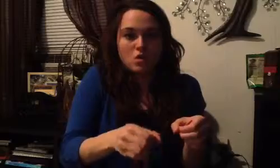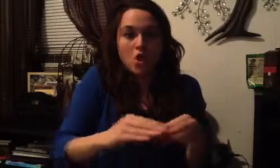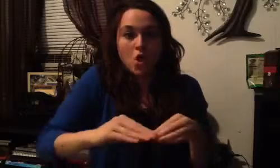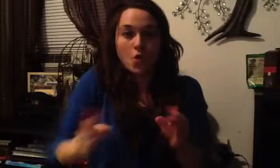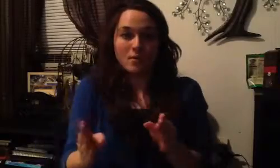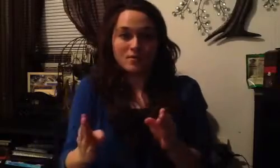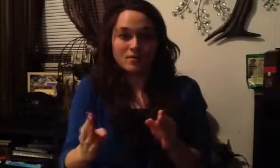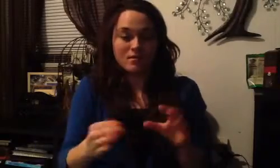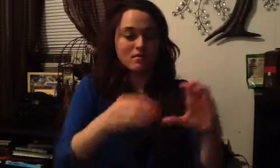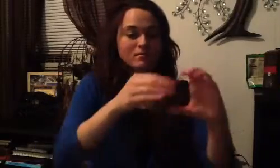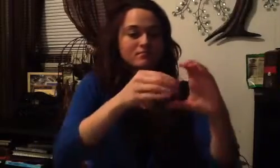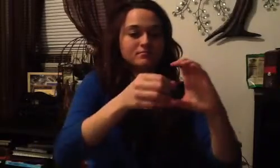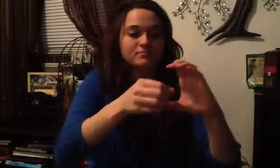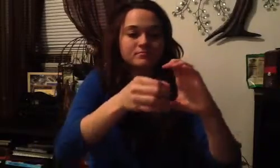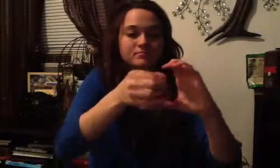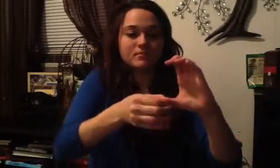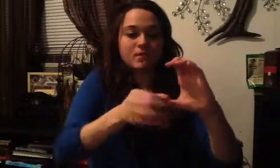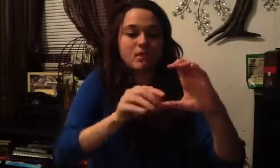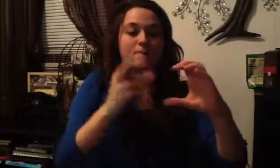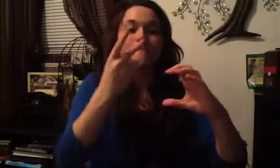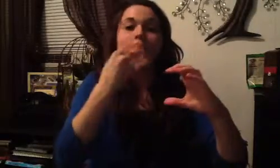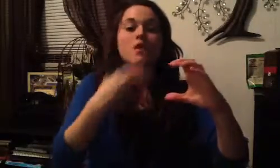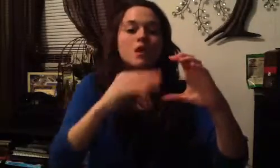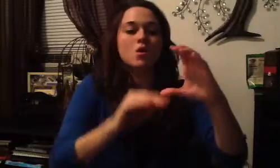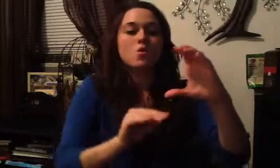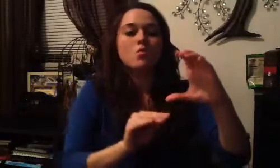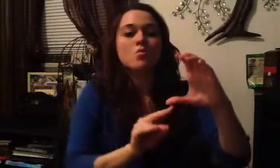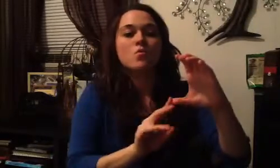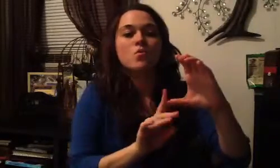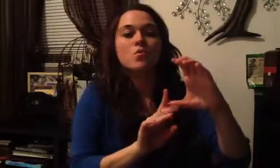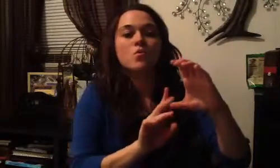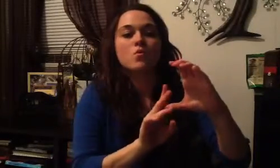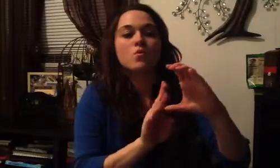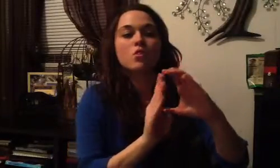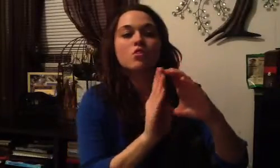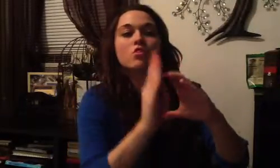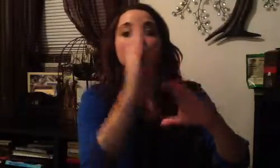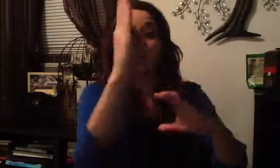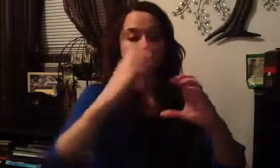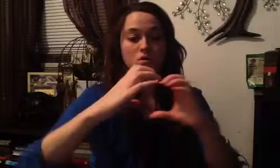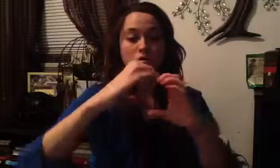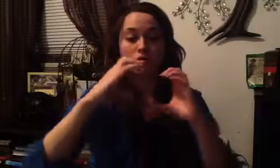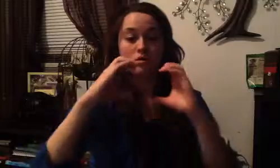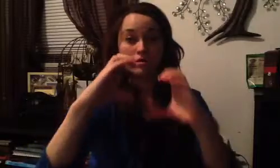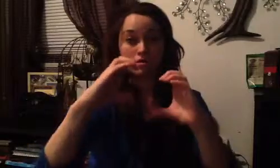and blood is now pushed upward through the pulmonary trunk.